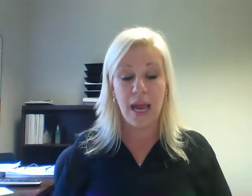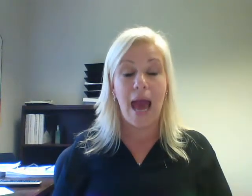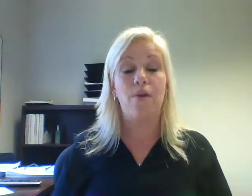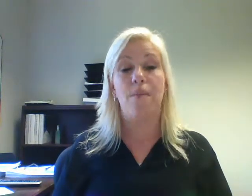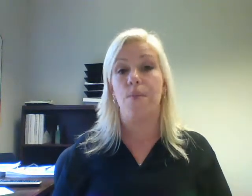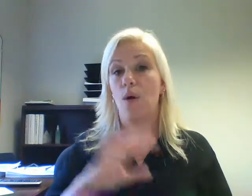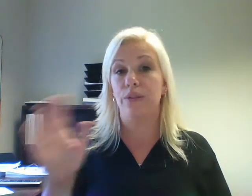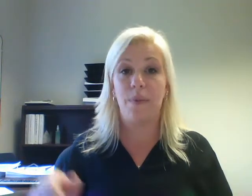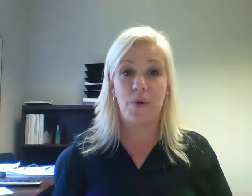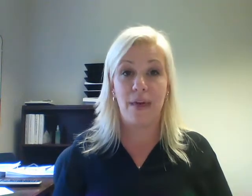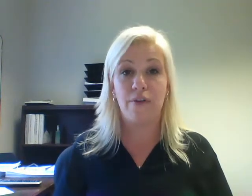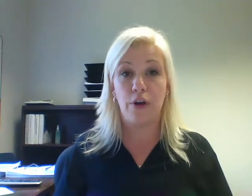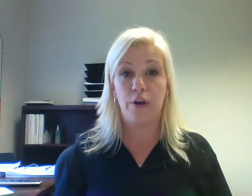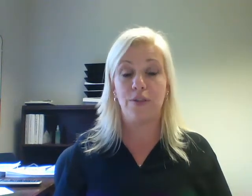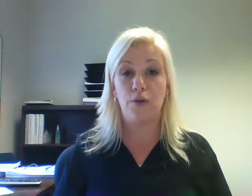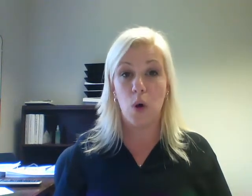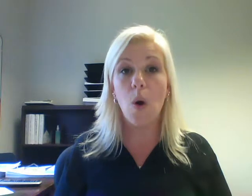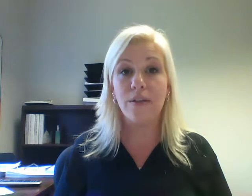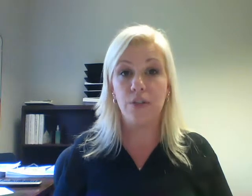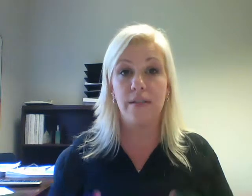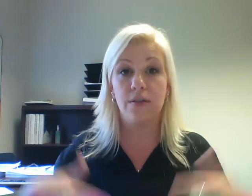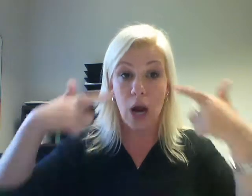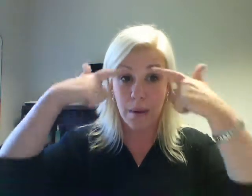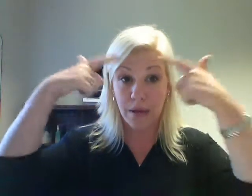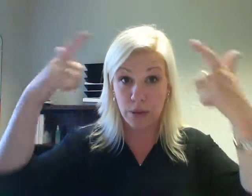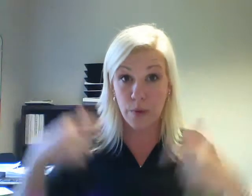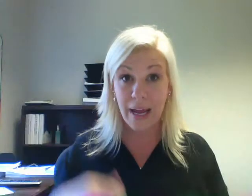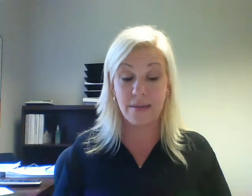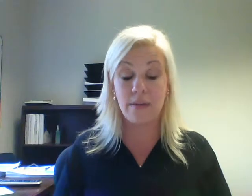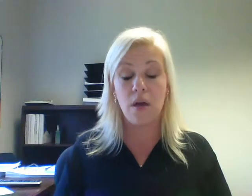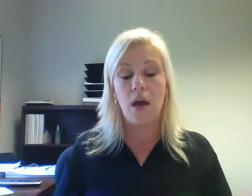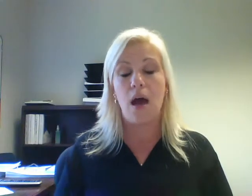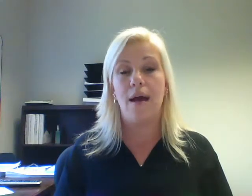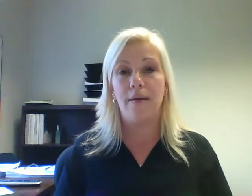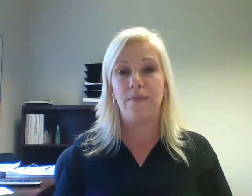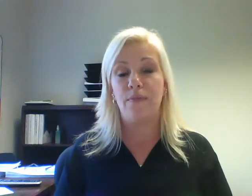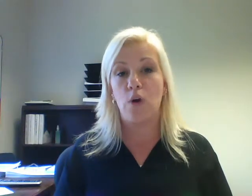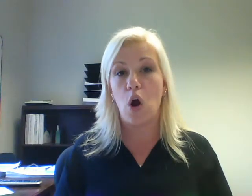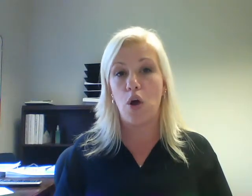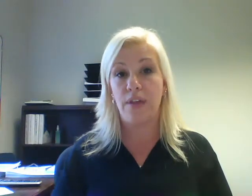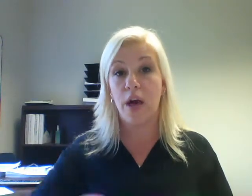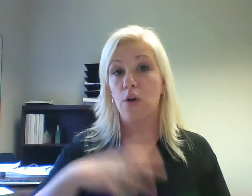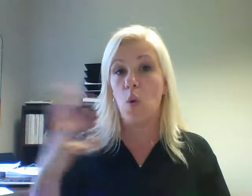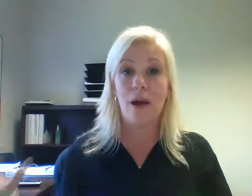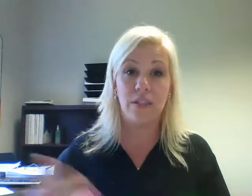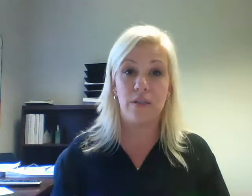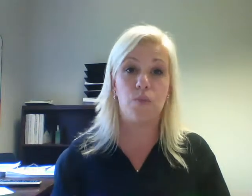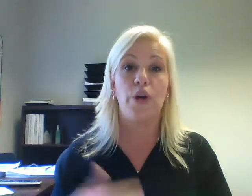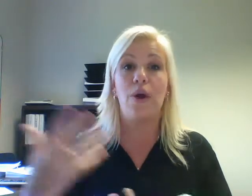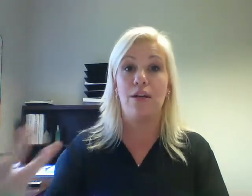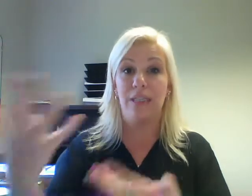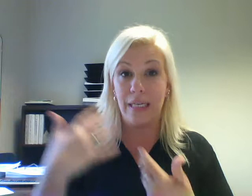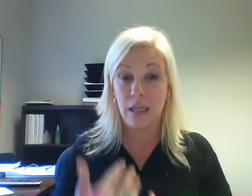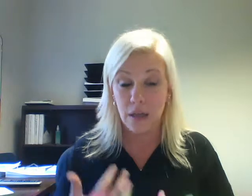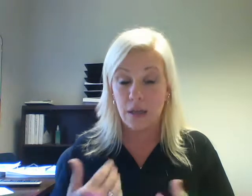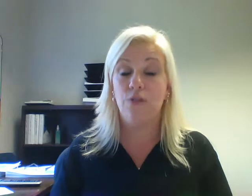And remember, always remember that for your yes or no questions, your eyebrows are raised. For all of the other questions where you're actually trying